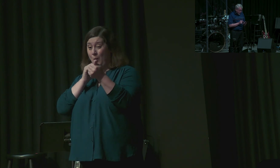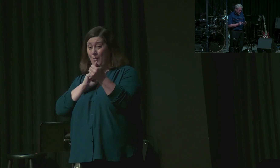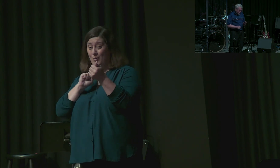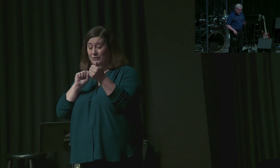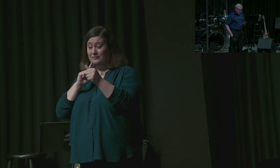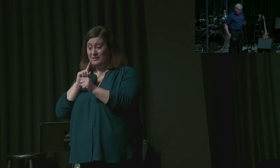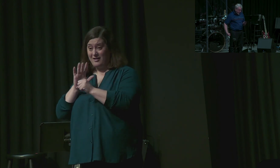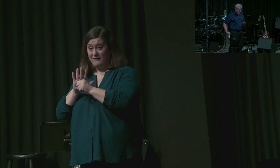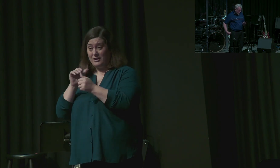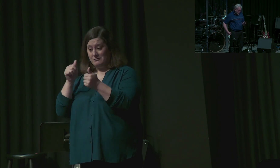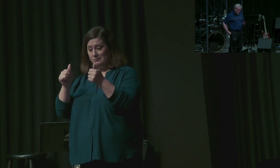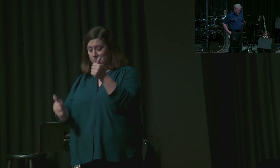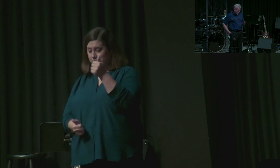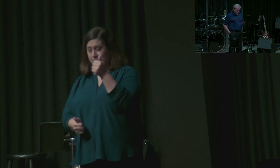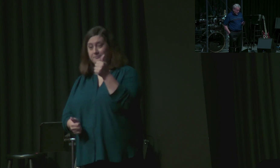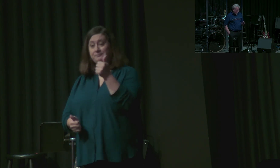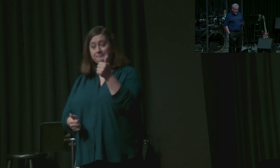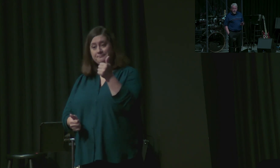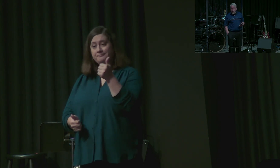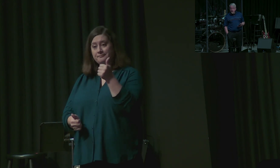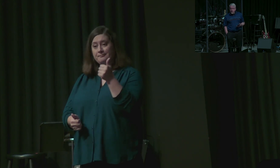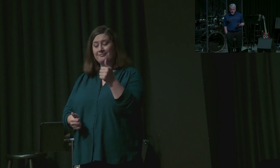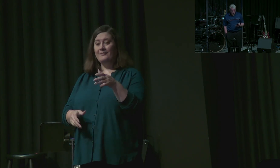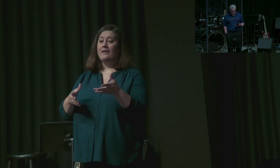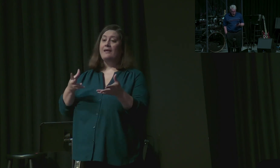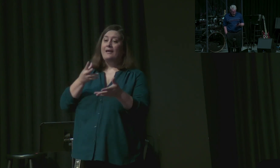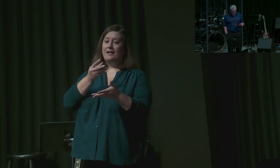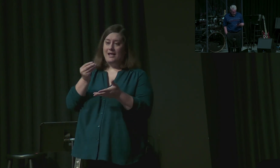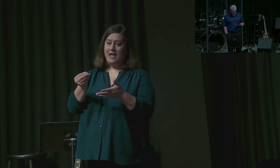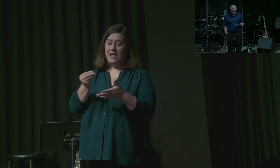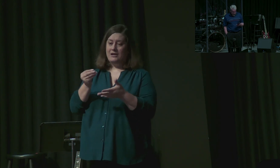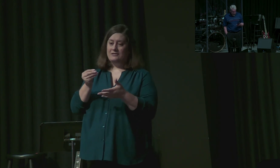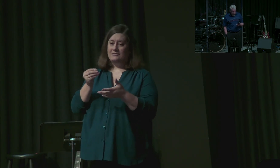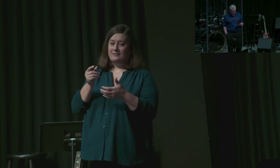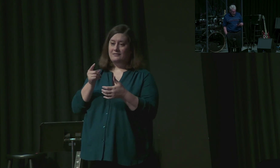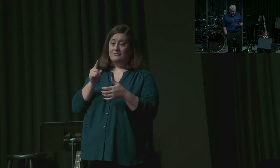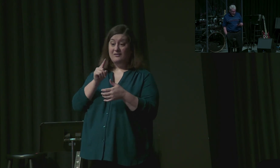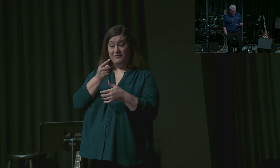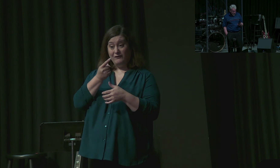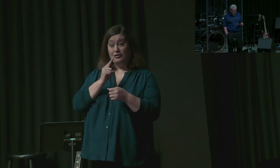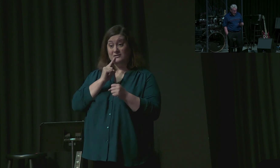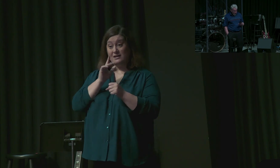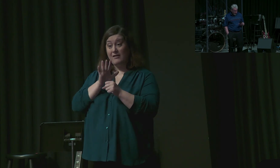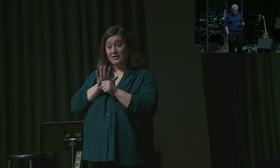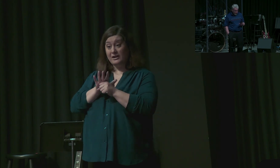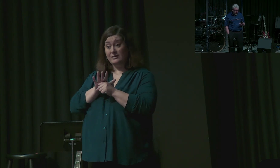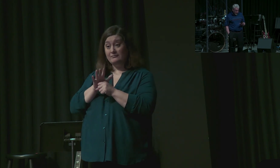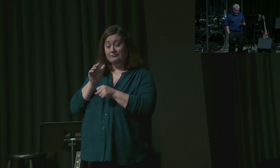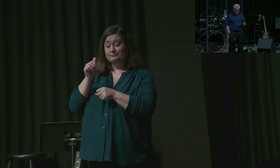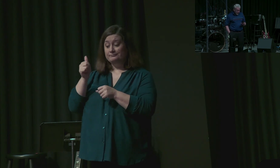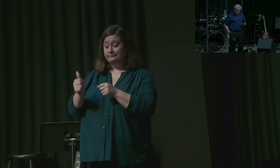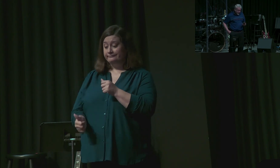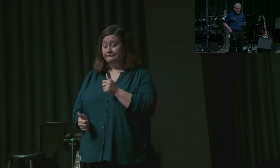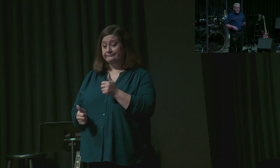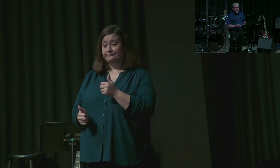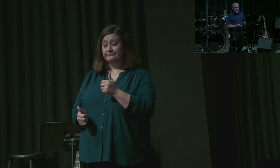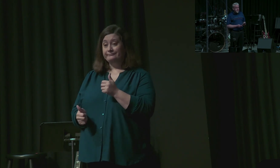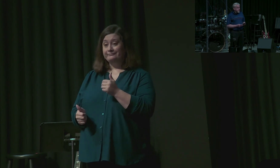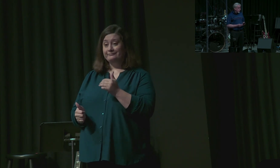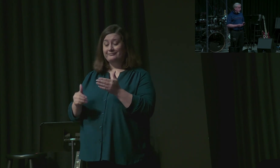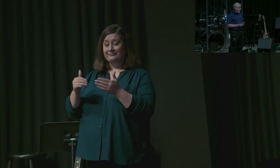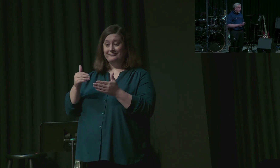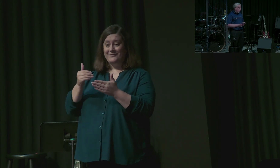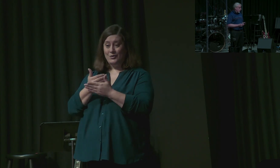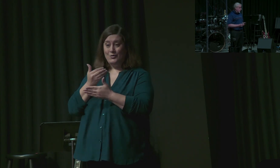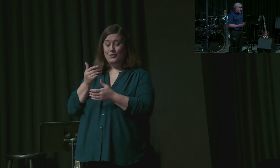first earth will be ended, and righteousness will flourish in the new heavens and new earth. This is